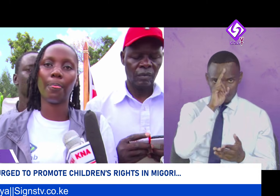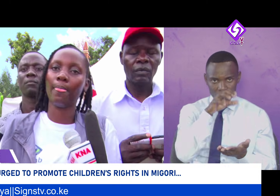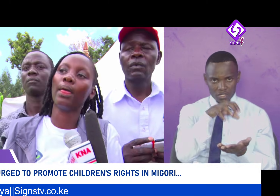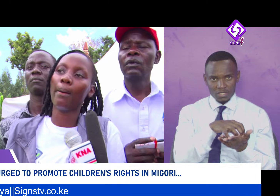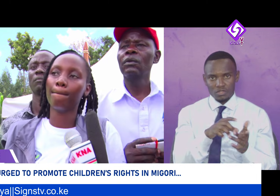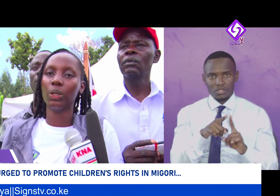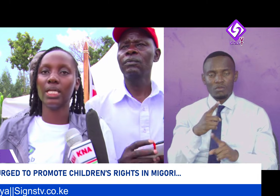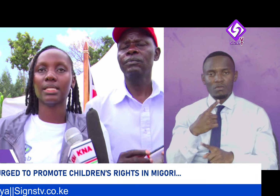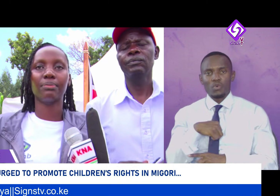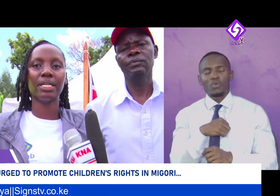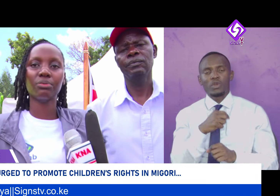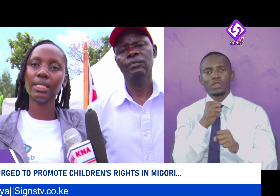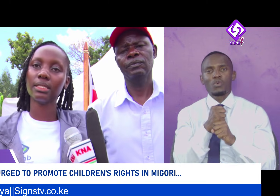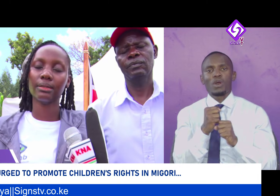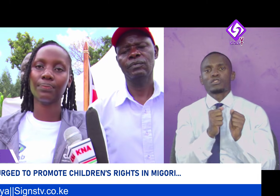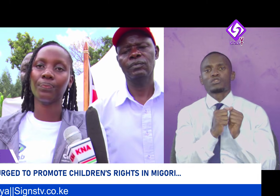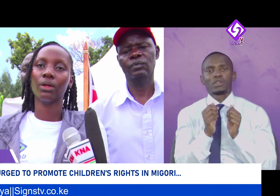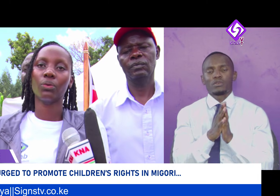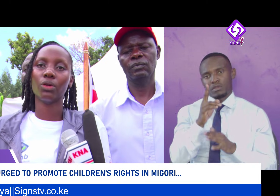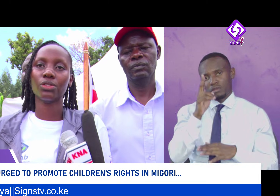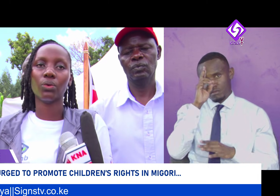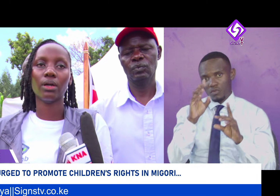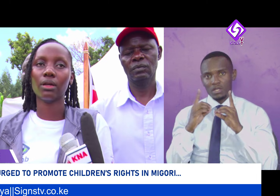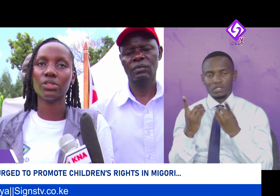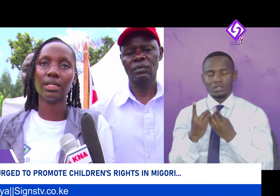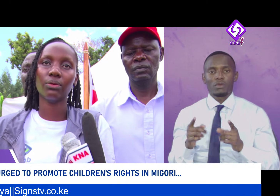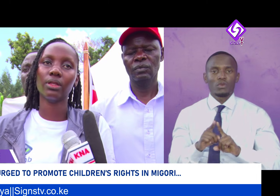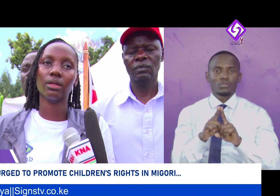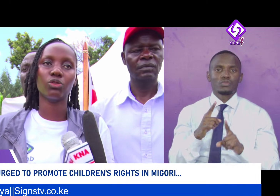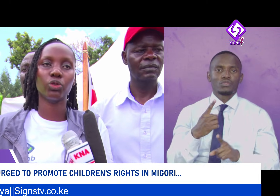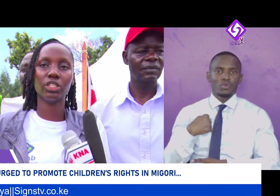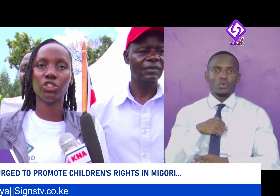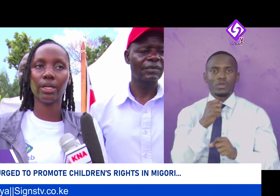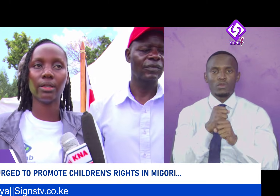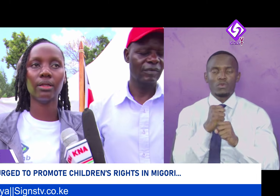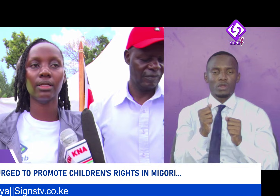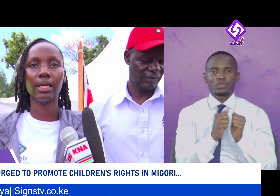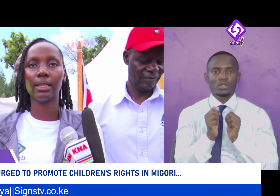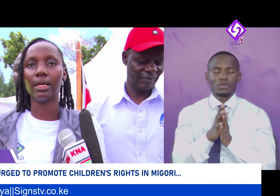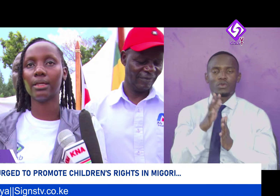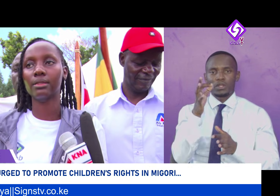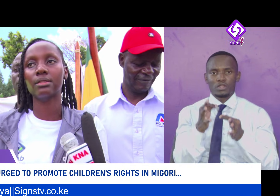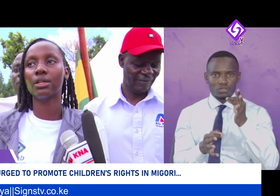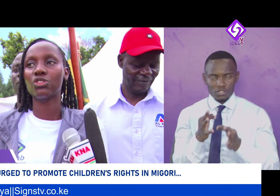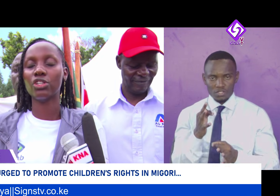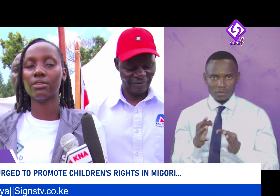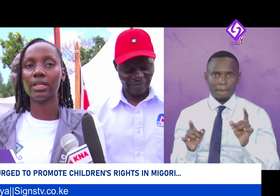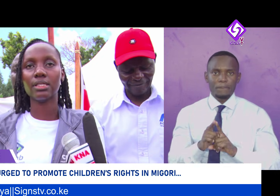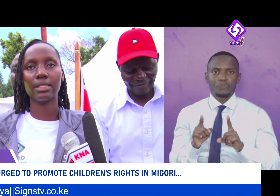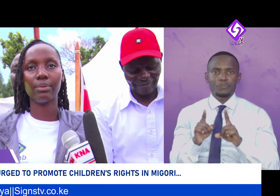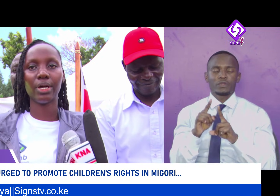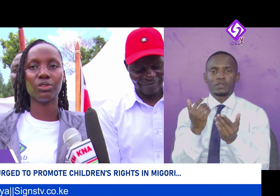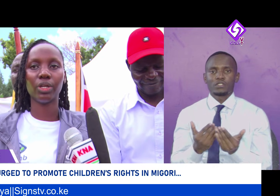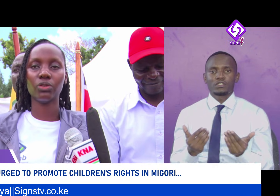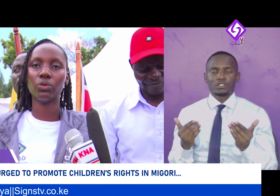the police department. We also work closely with the judiciary and the